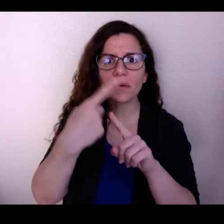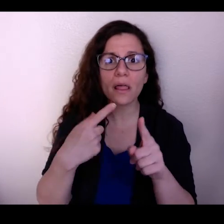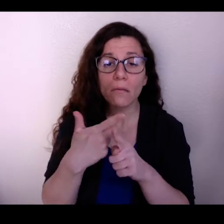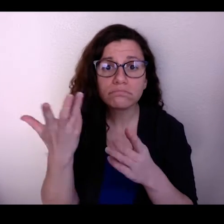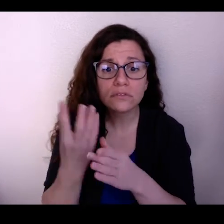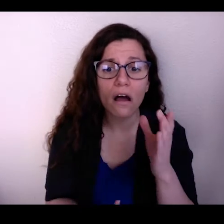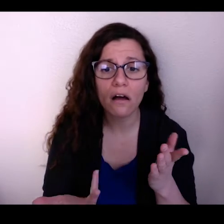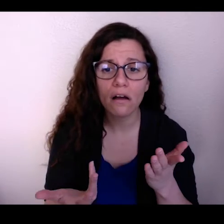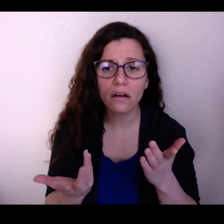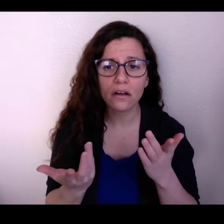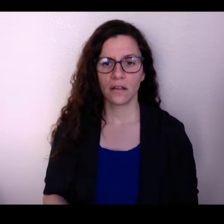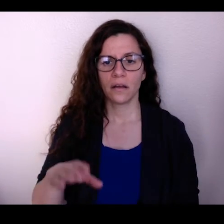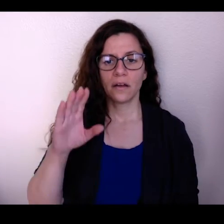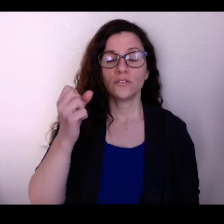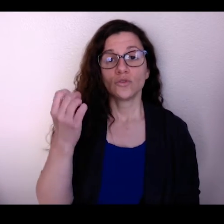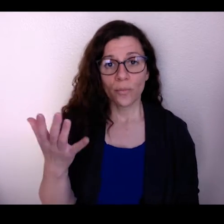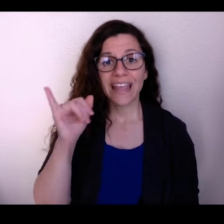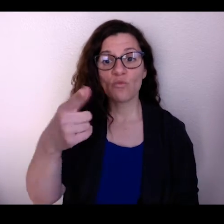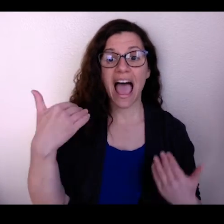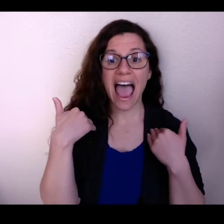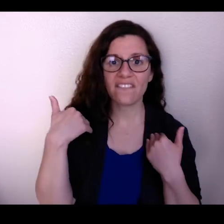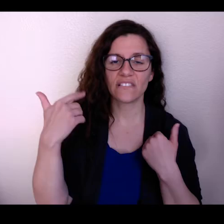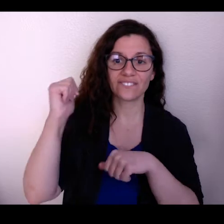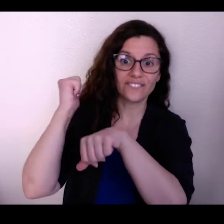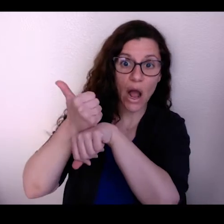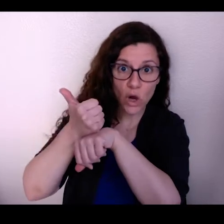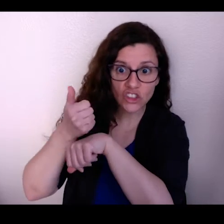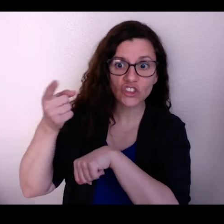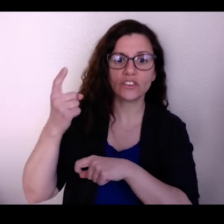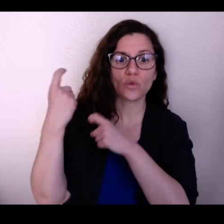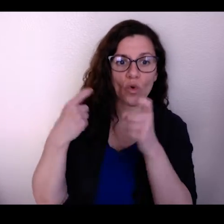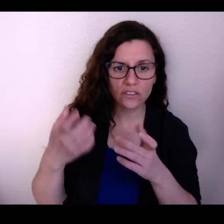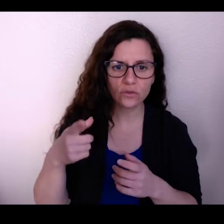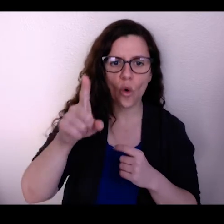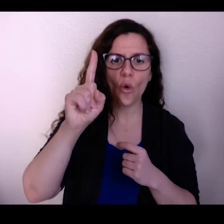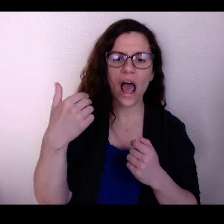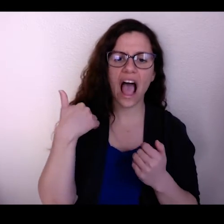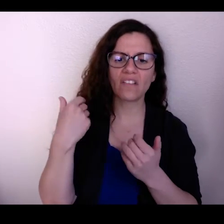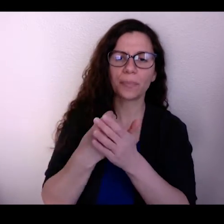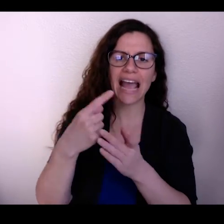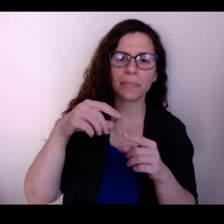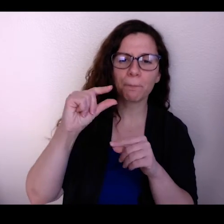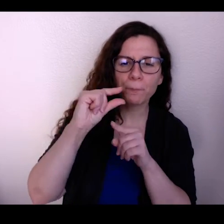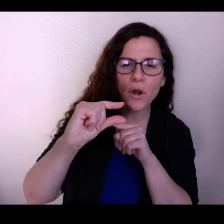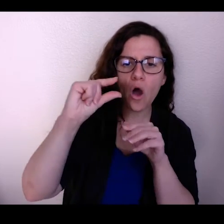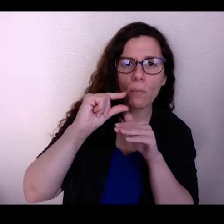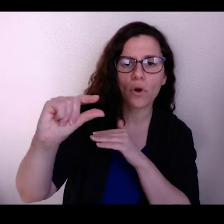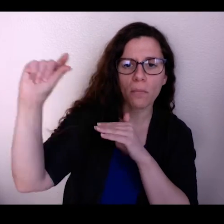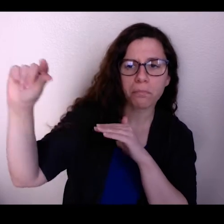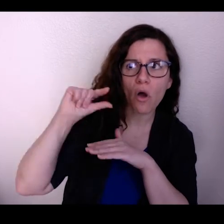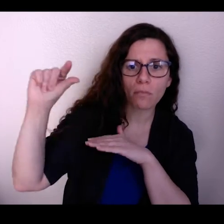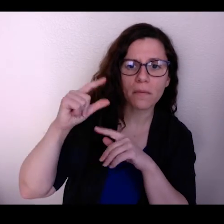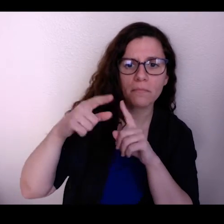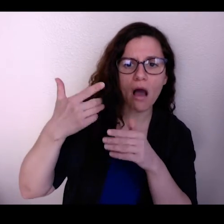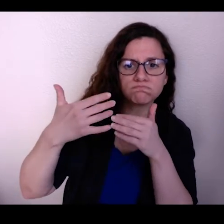gone. So if you have both foundations and donors, you hopefully have money coming in smaller amounts,